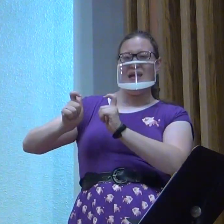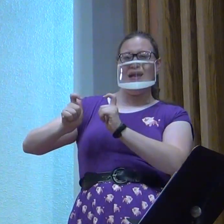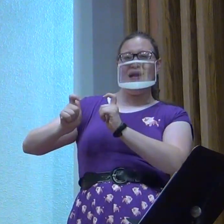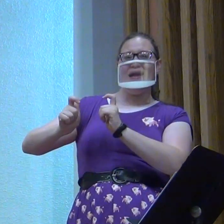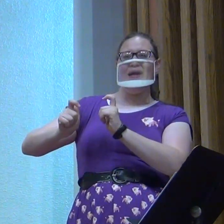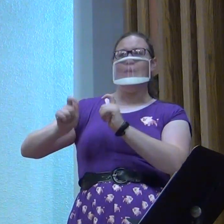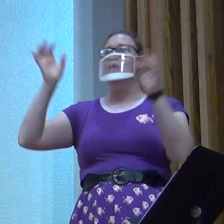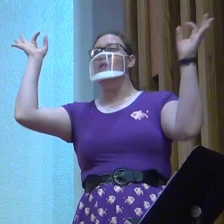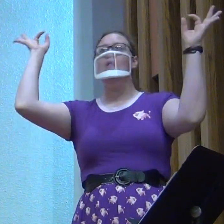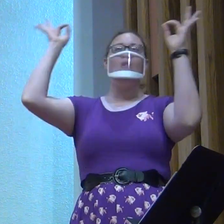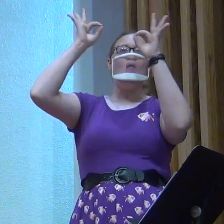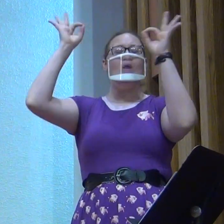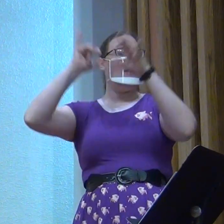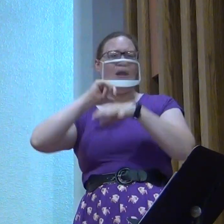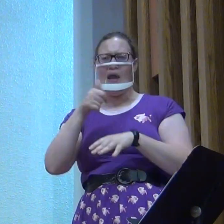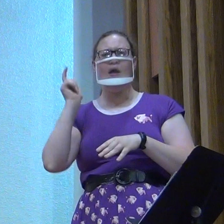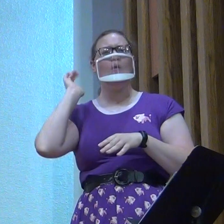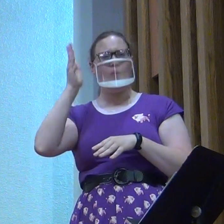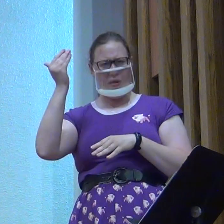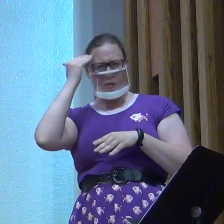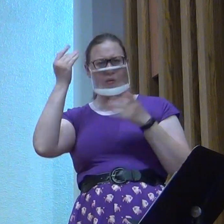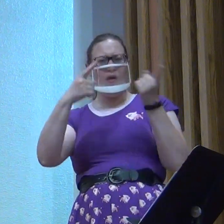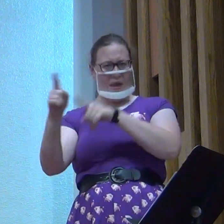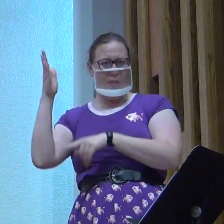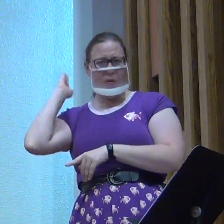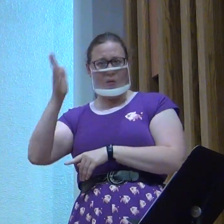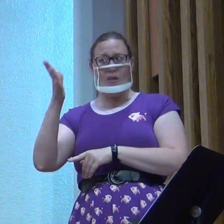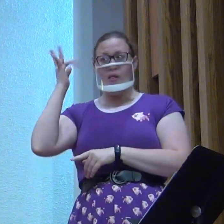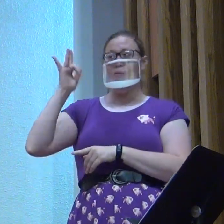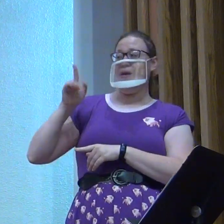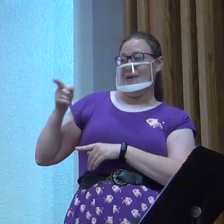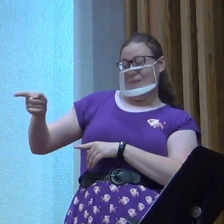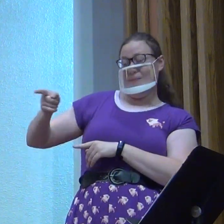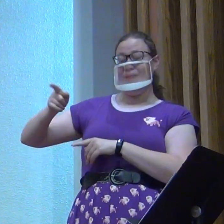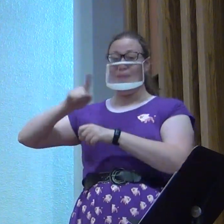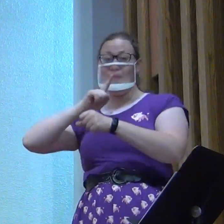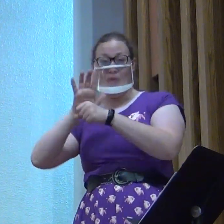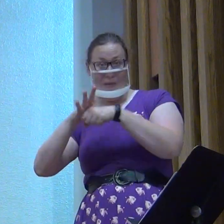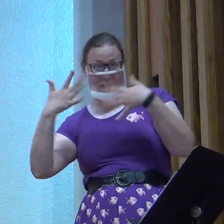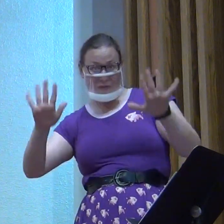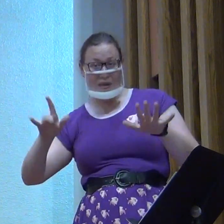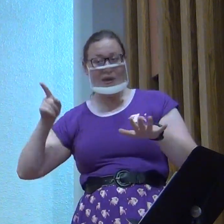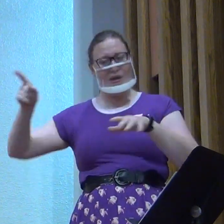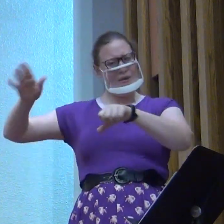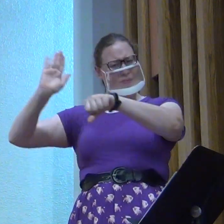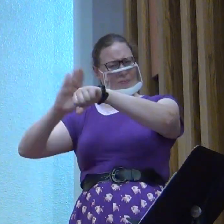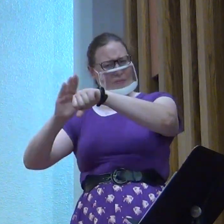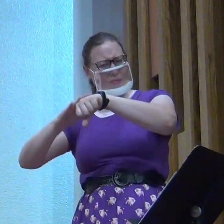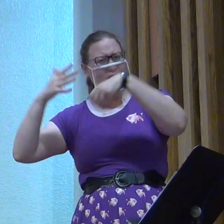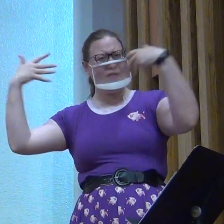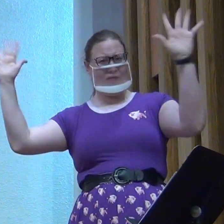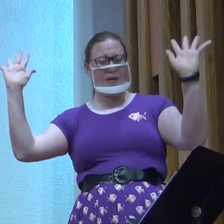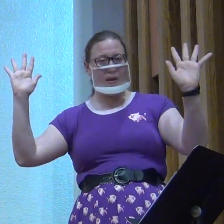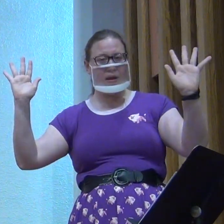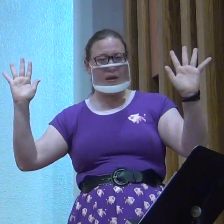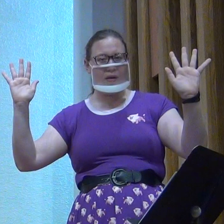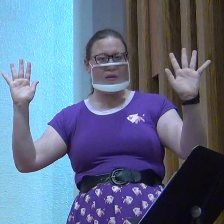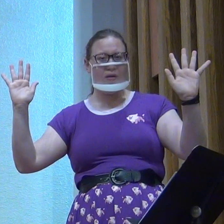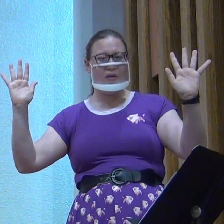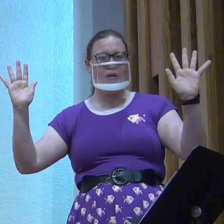not unexpectedly, because promises have been made, warnings have been given,